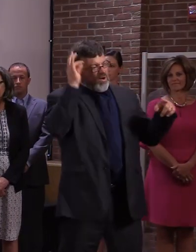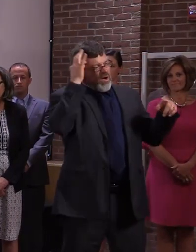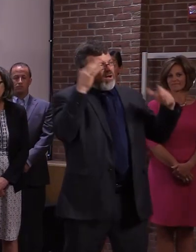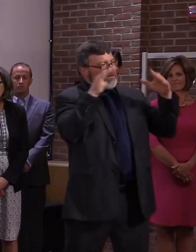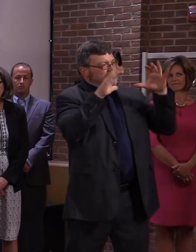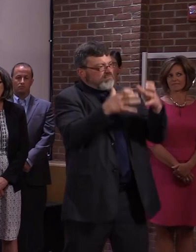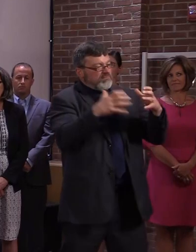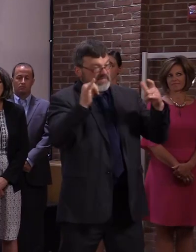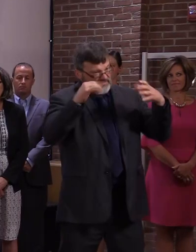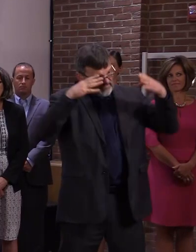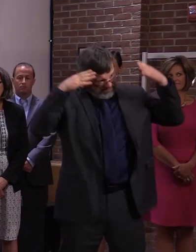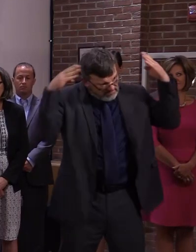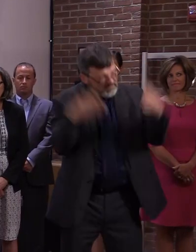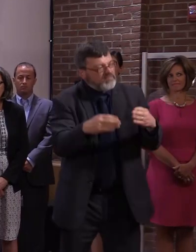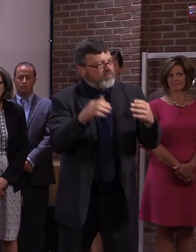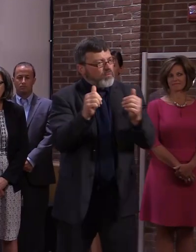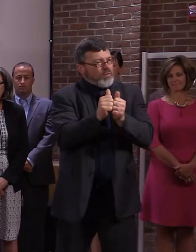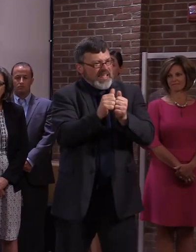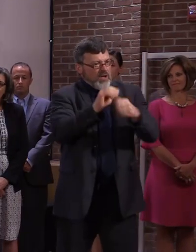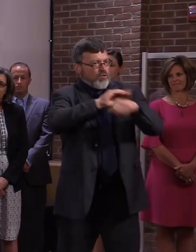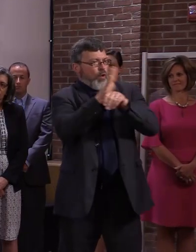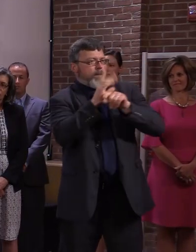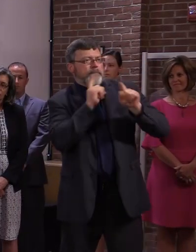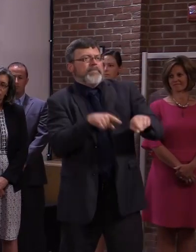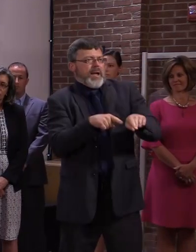attention to the response.